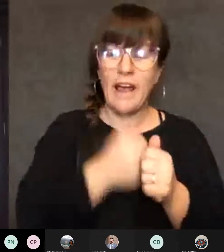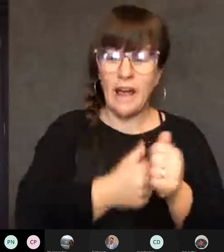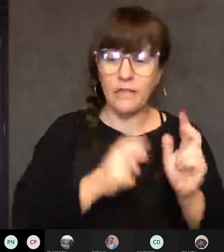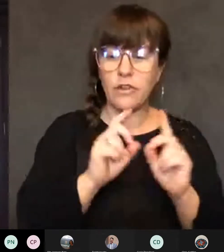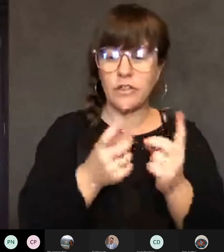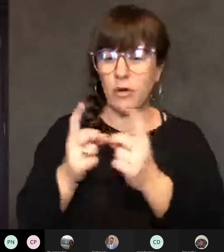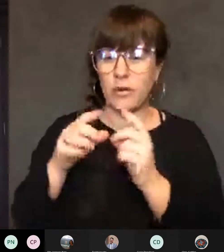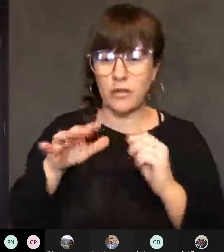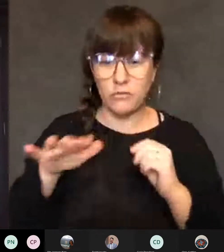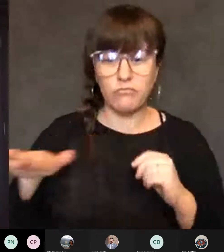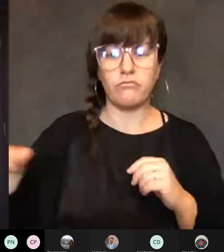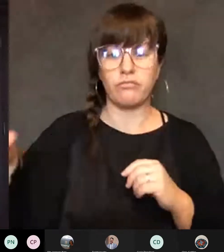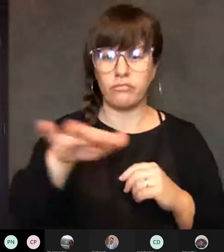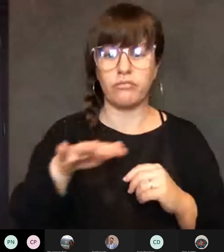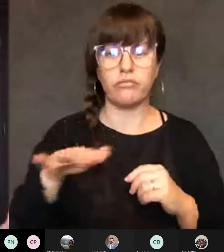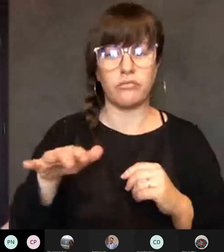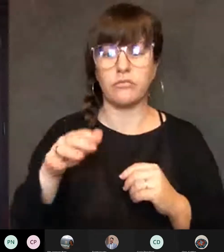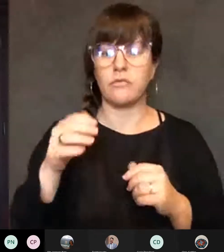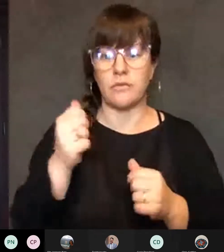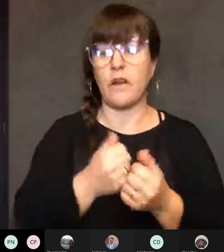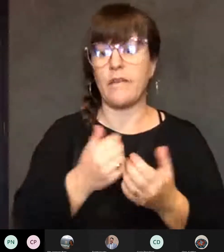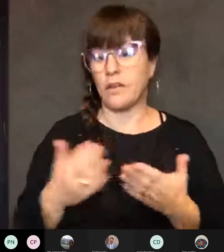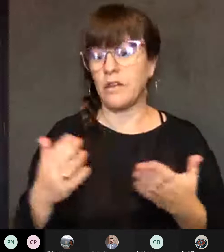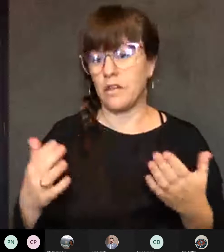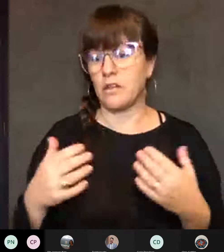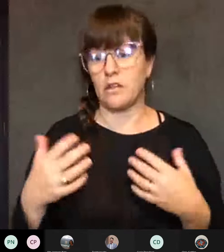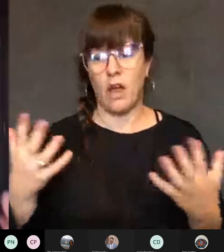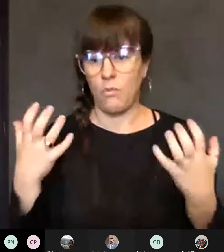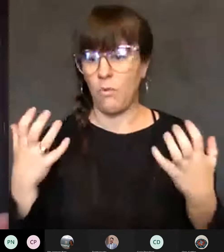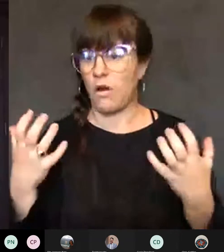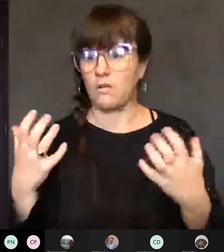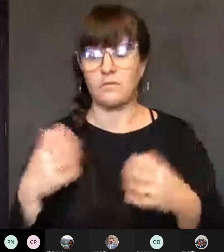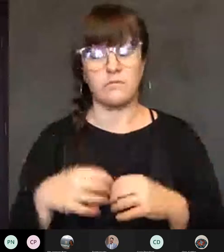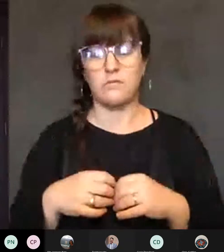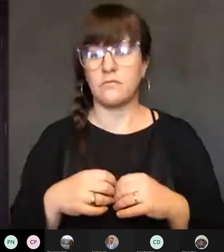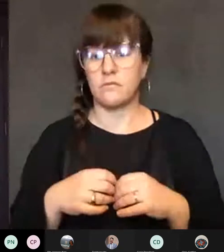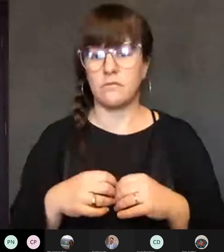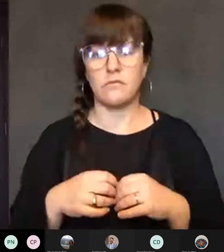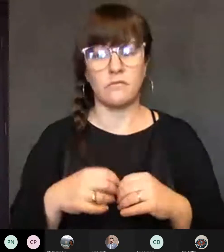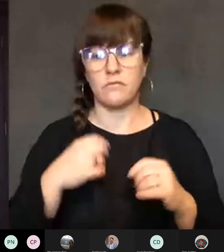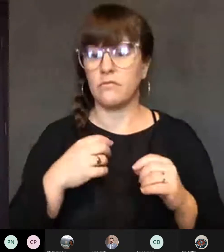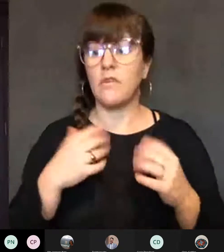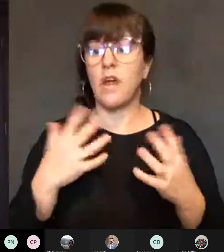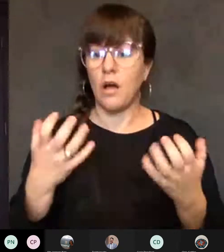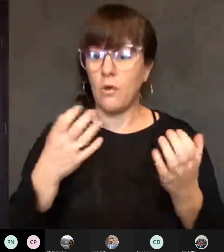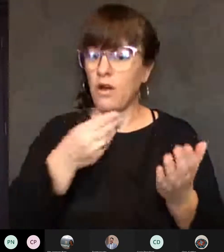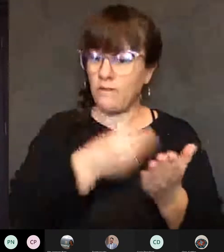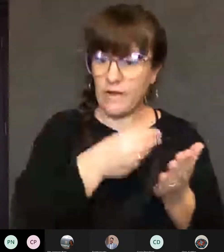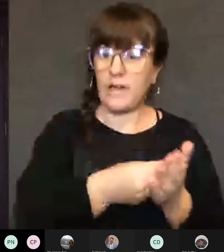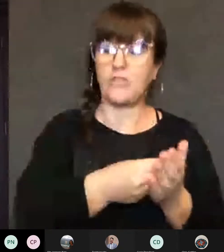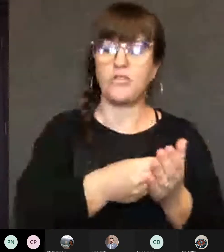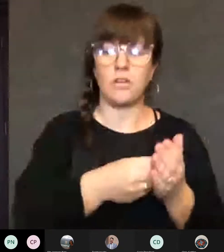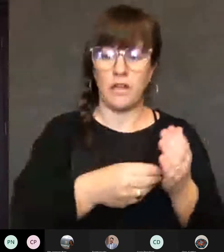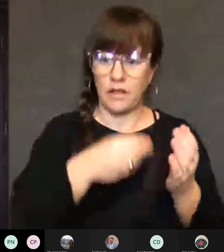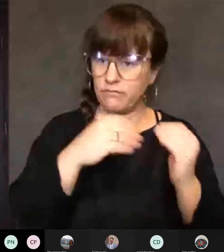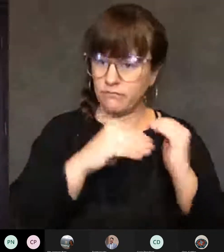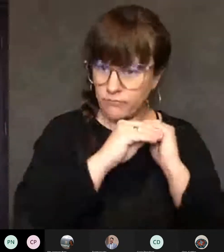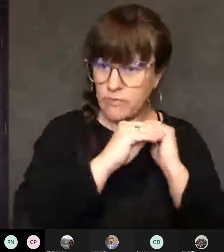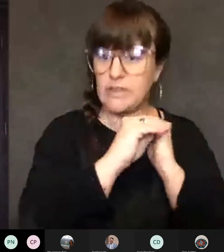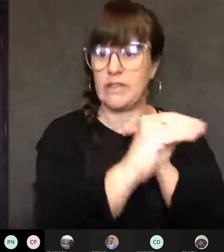and non-reliance on the energy grid, but also just to be financially sustainable too.